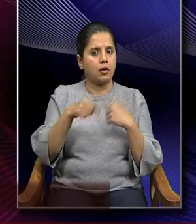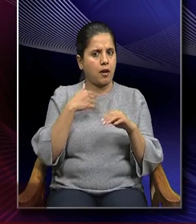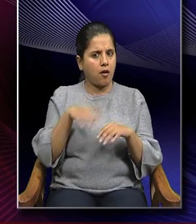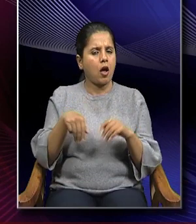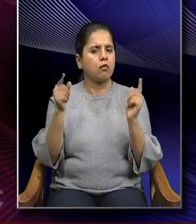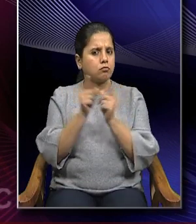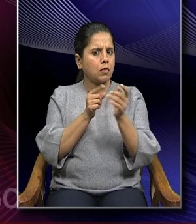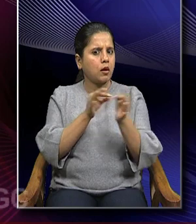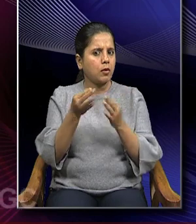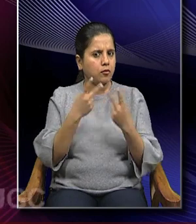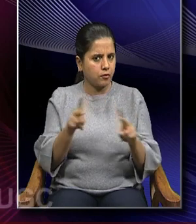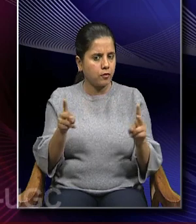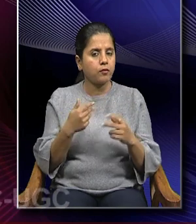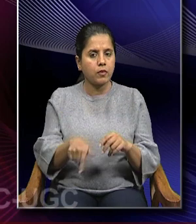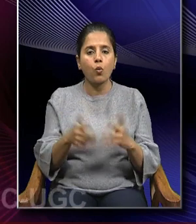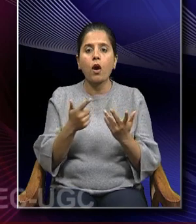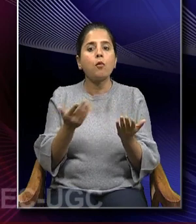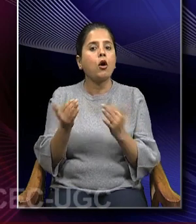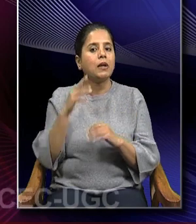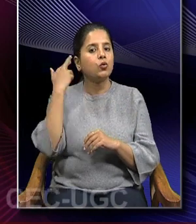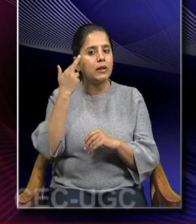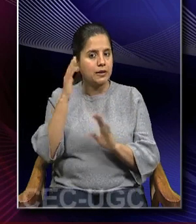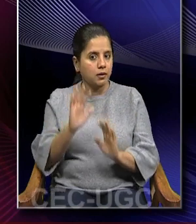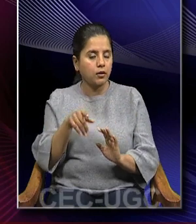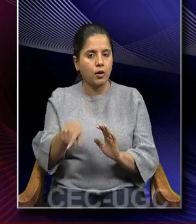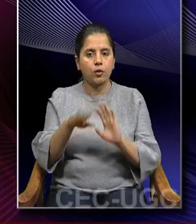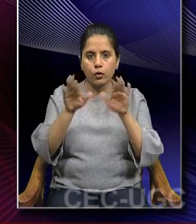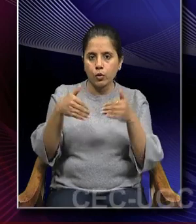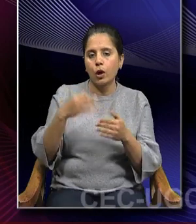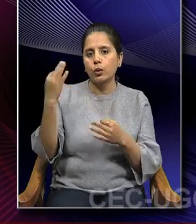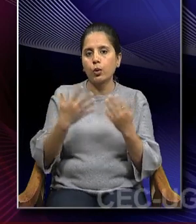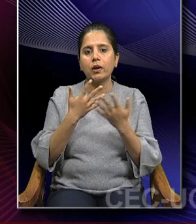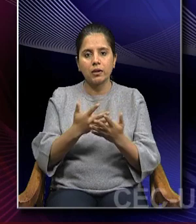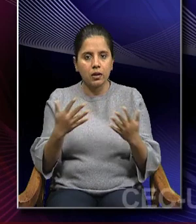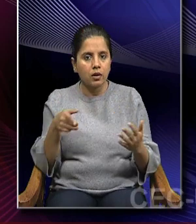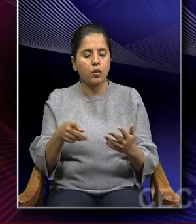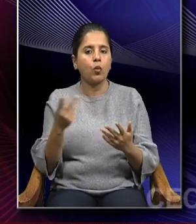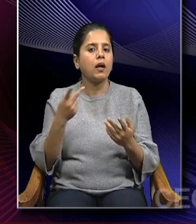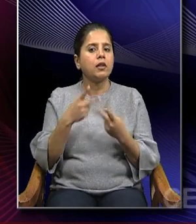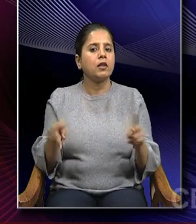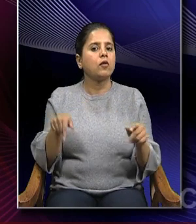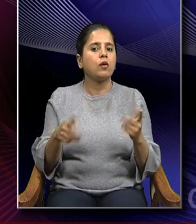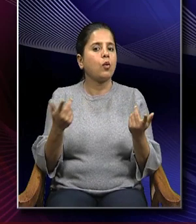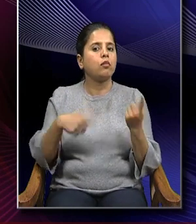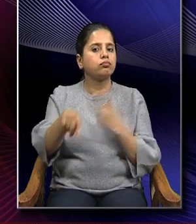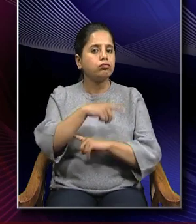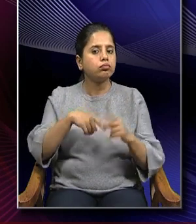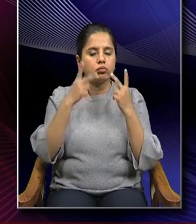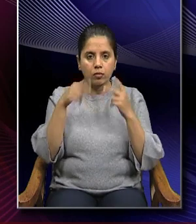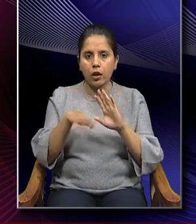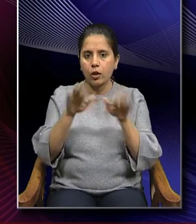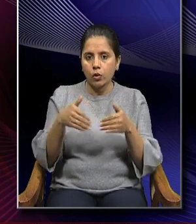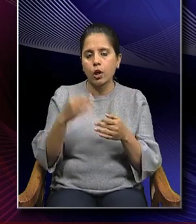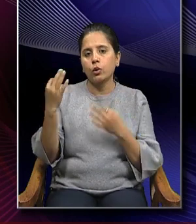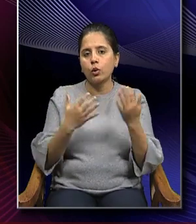brief discussion on what are the possible reasons for introducing new products and what are the different dimensions of introducing a